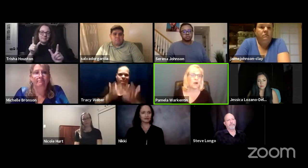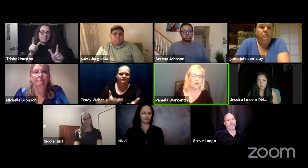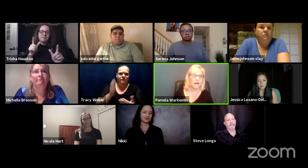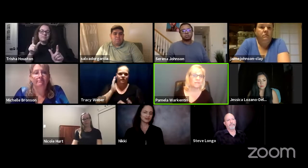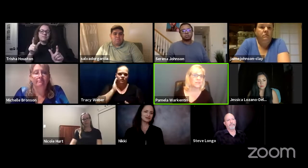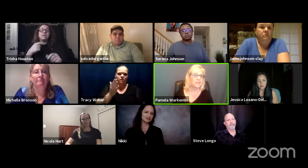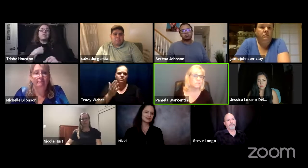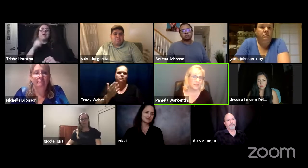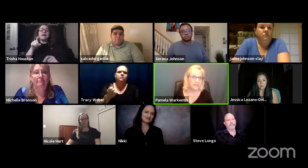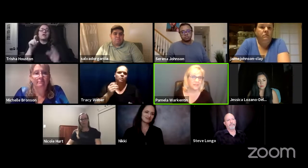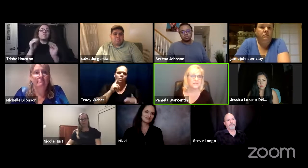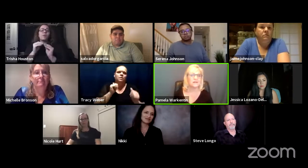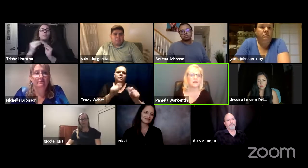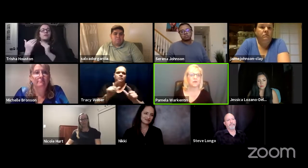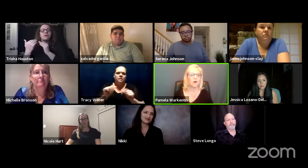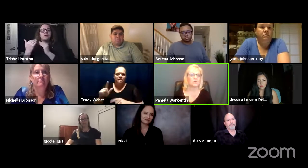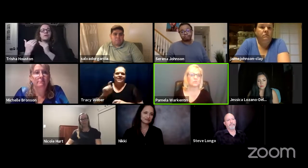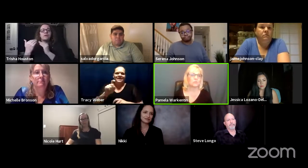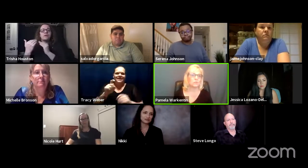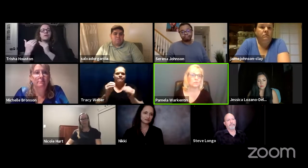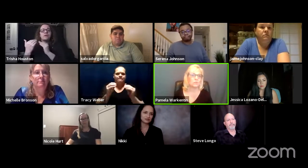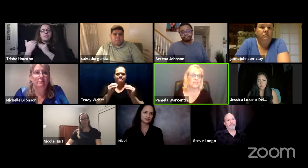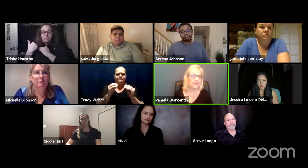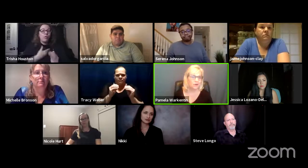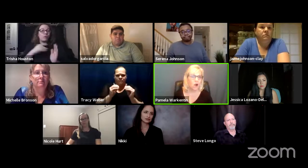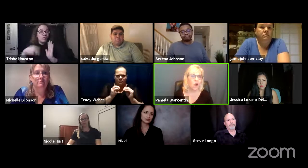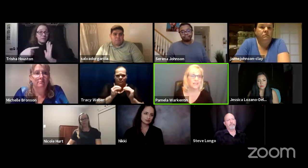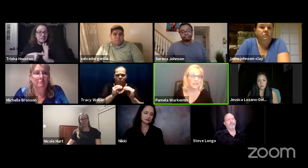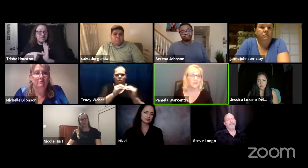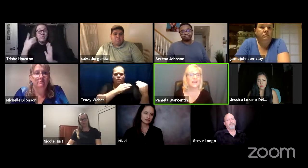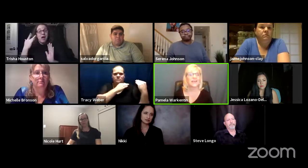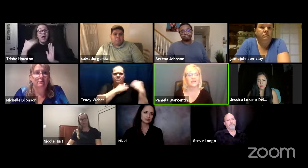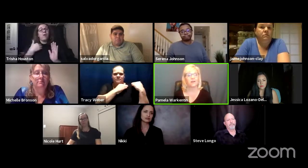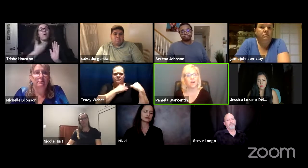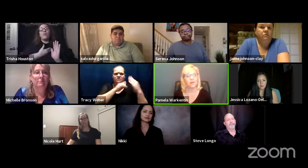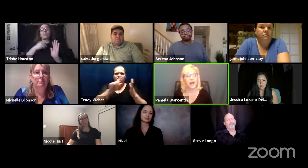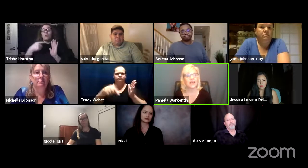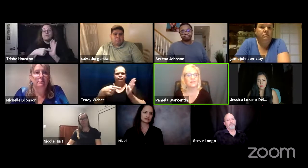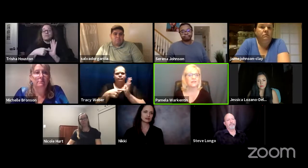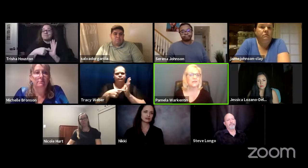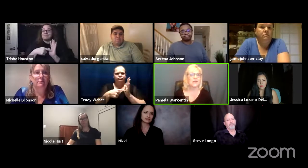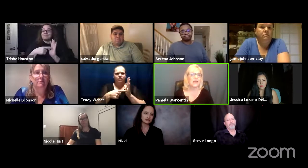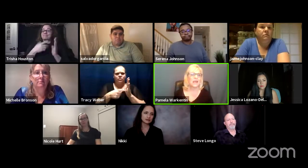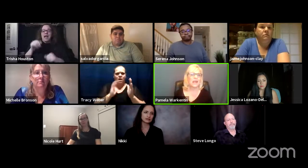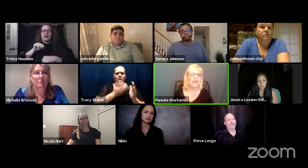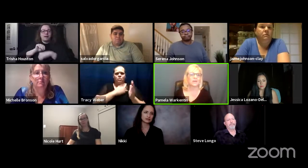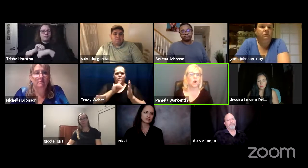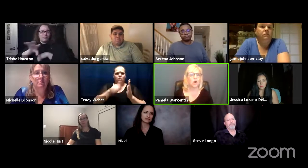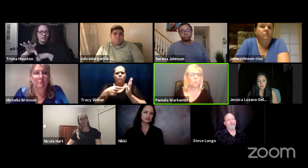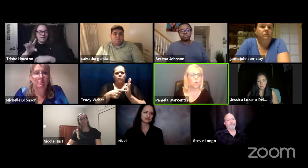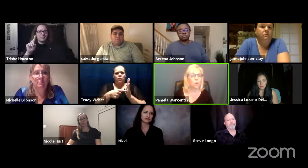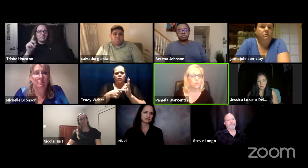are heavily dependent to on the internet and our online, and our